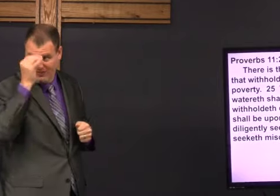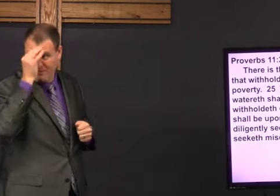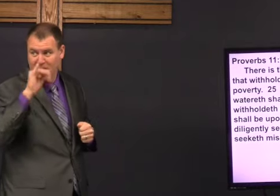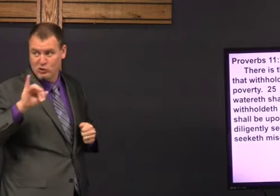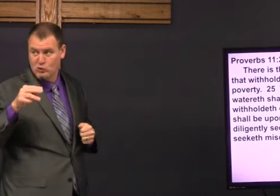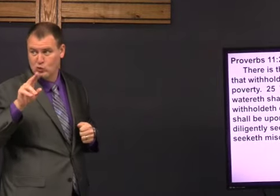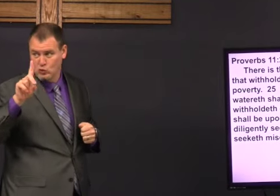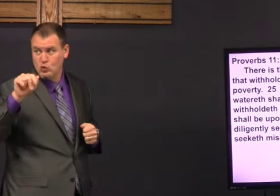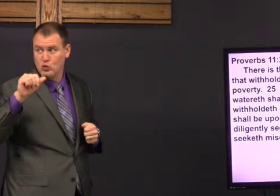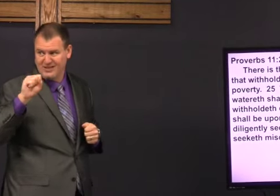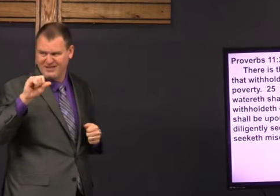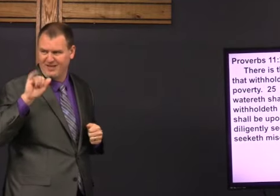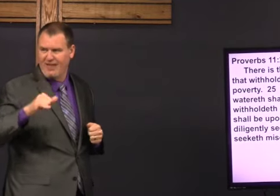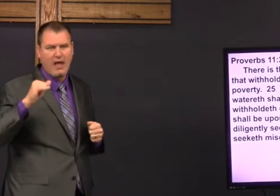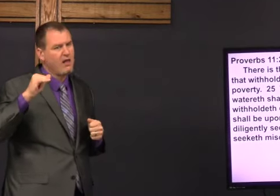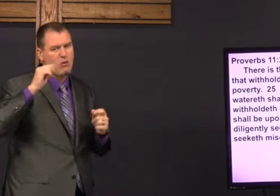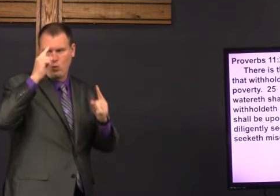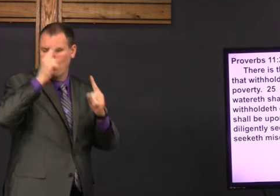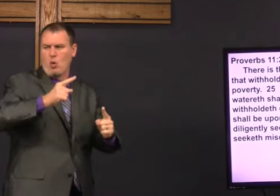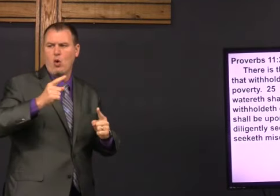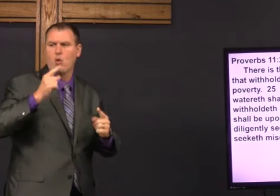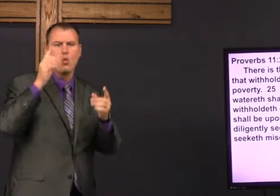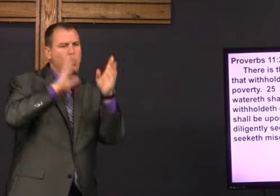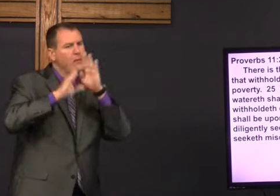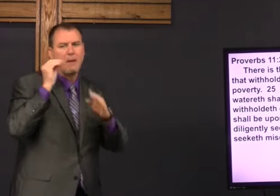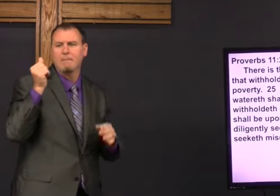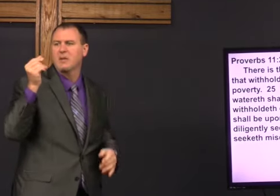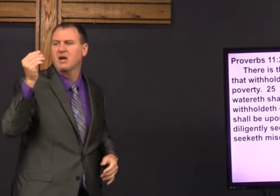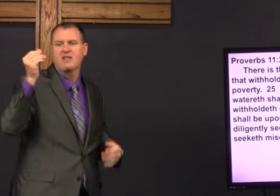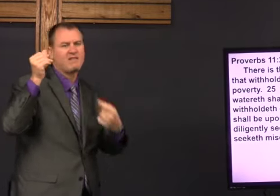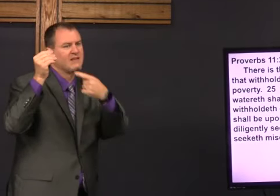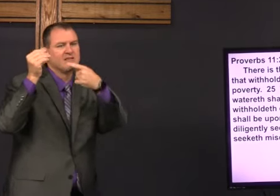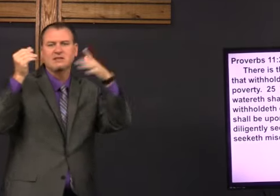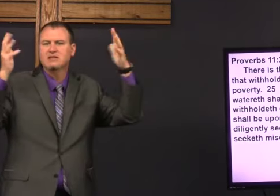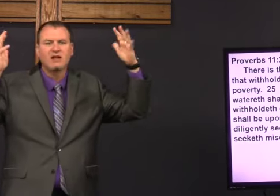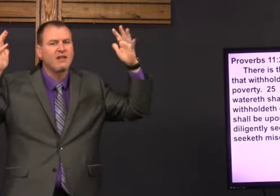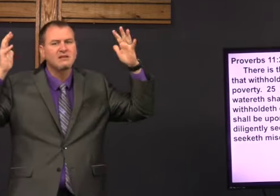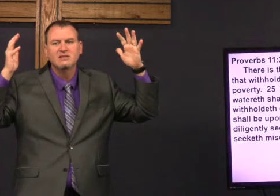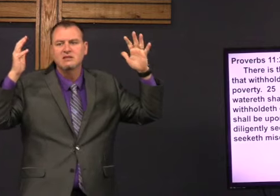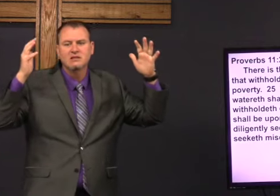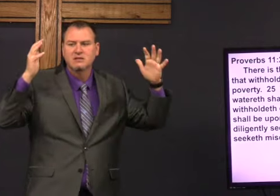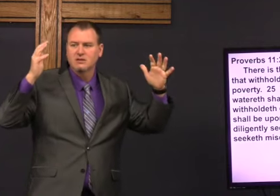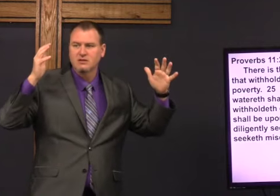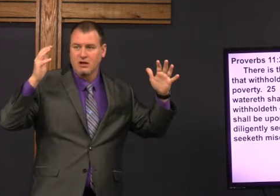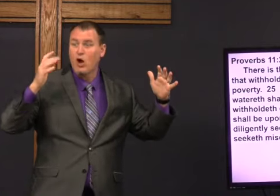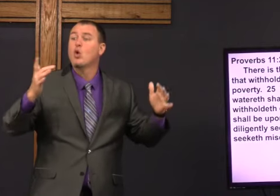So, remember, we were thinking about Judas. Money was his only goal.